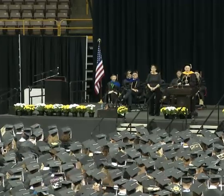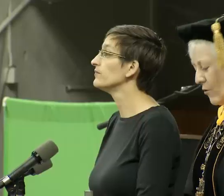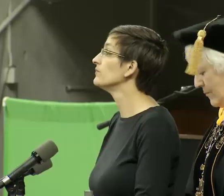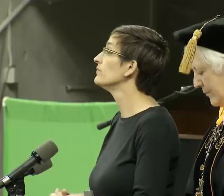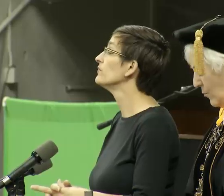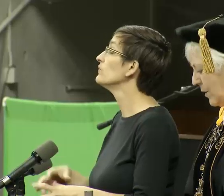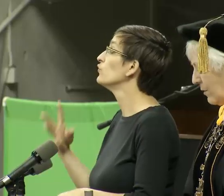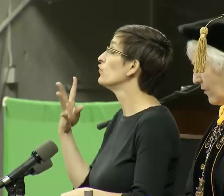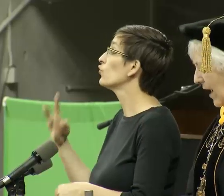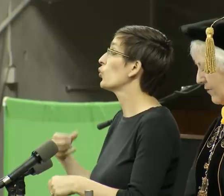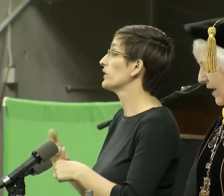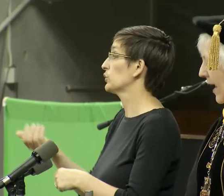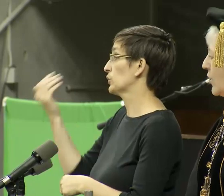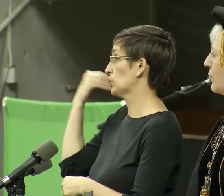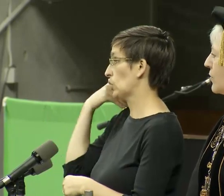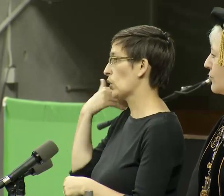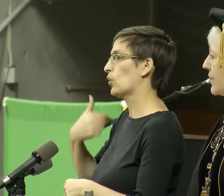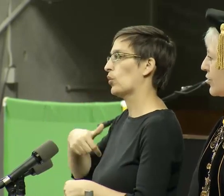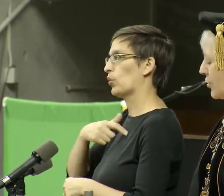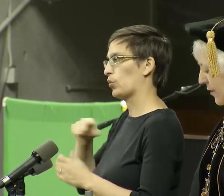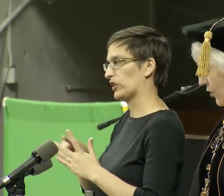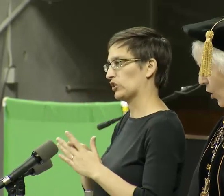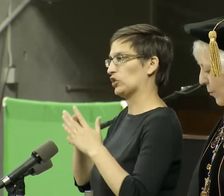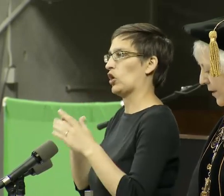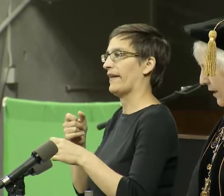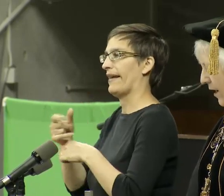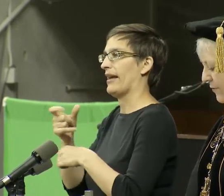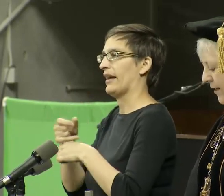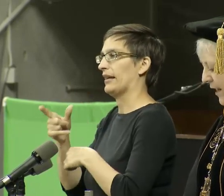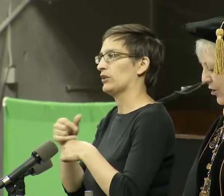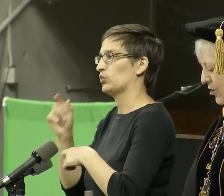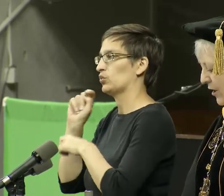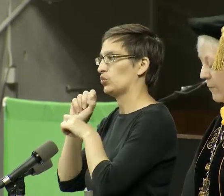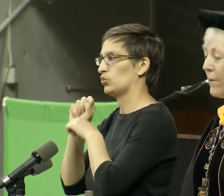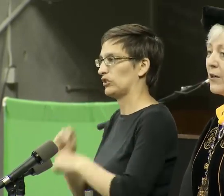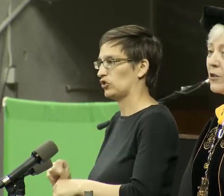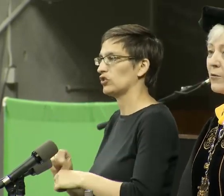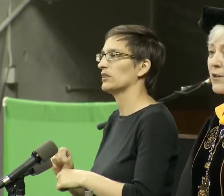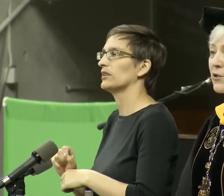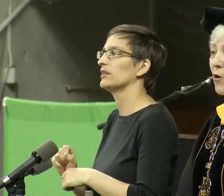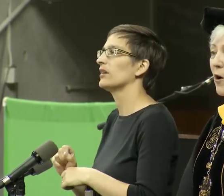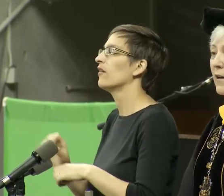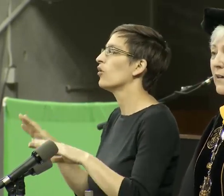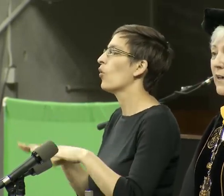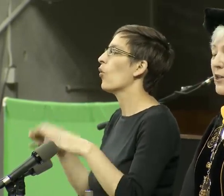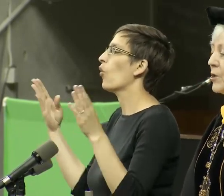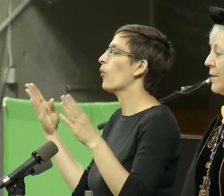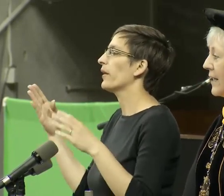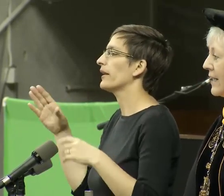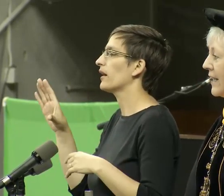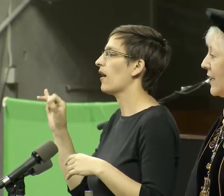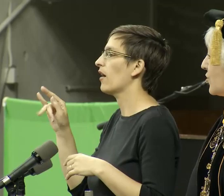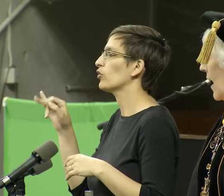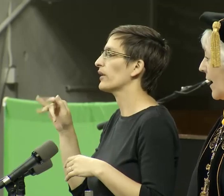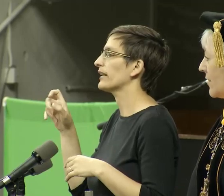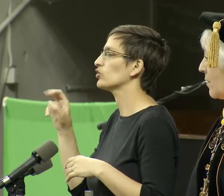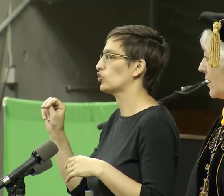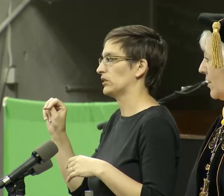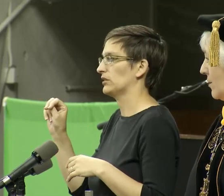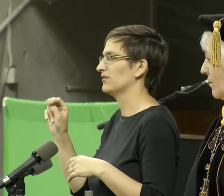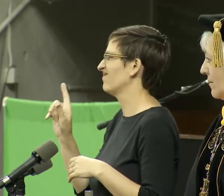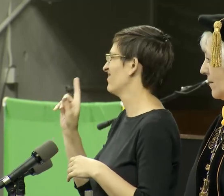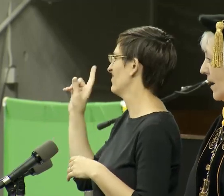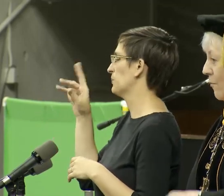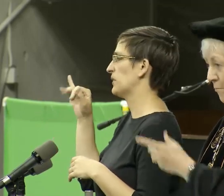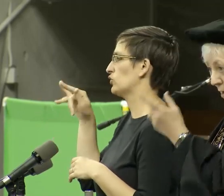Years ago, we revived an annual tradition of an opening convocation on the Pentecrest lawn to begin each